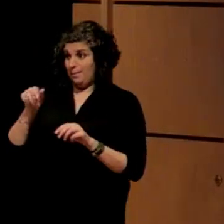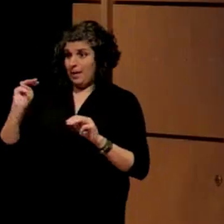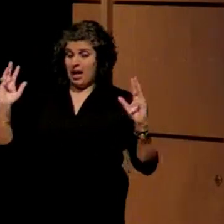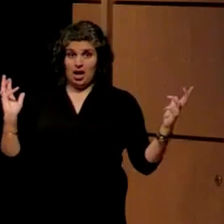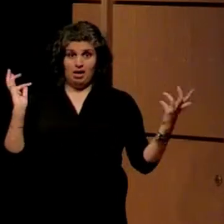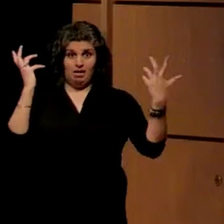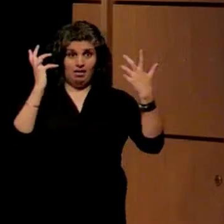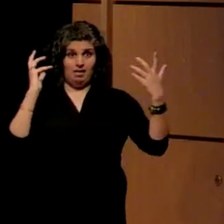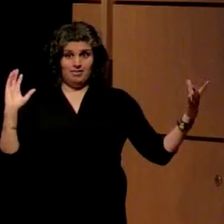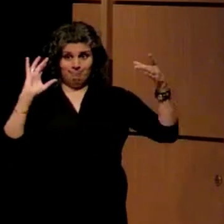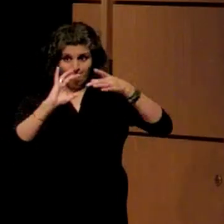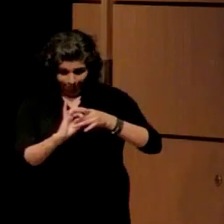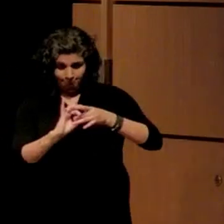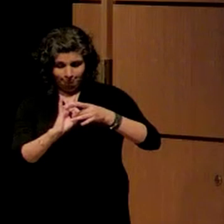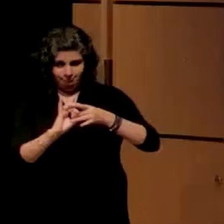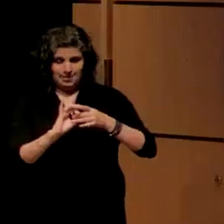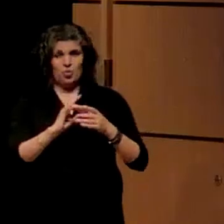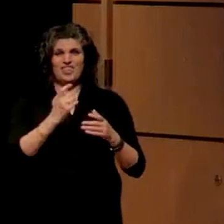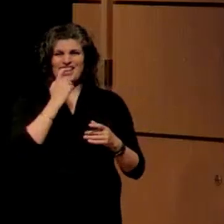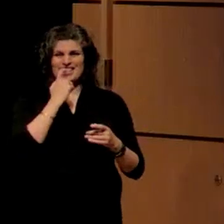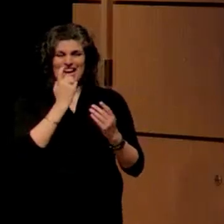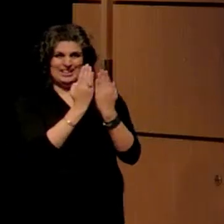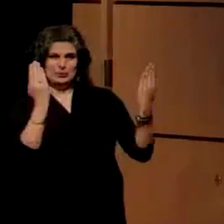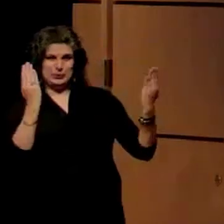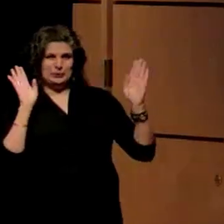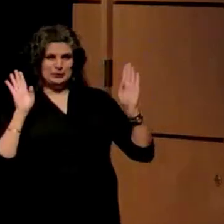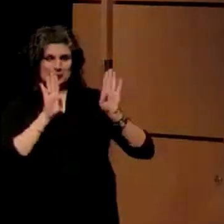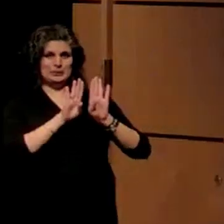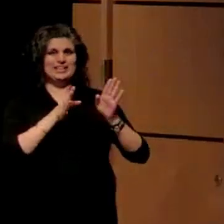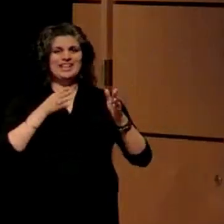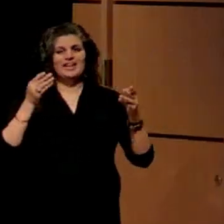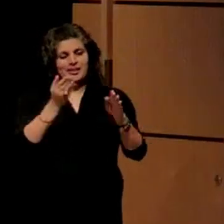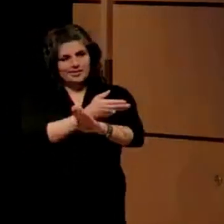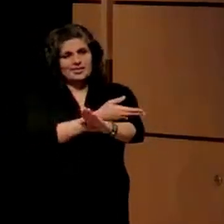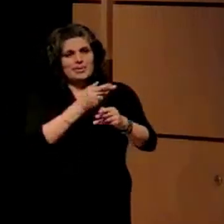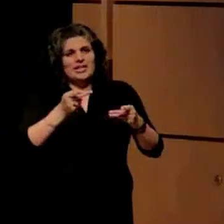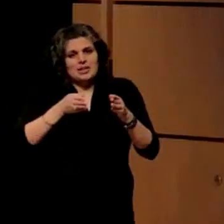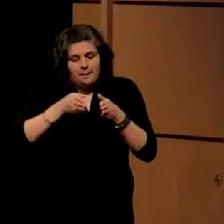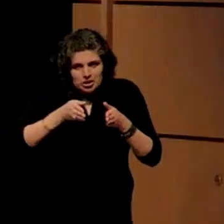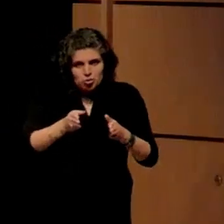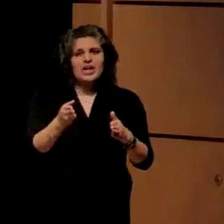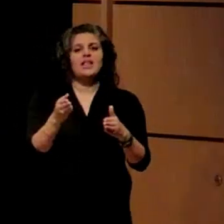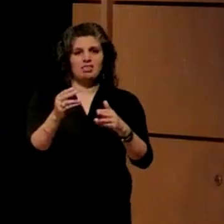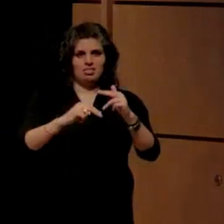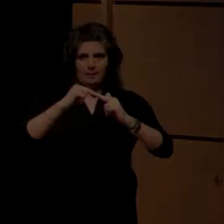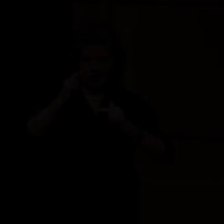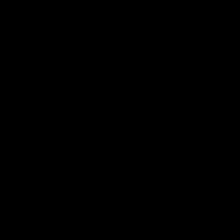and renovating spaces within our two historic buildings. Here is a brief overview of the